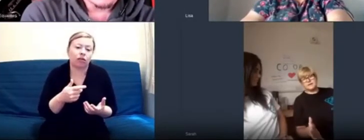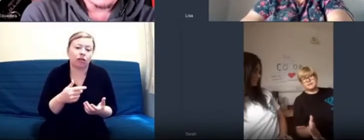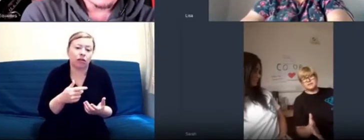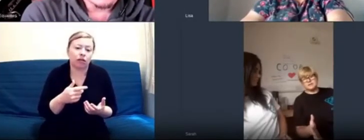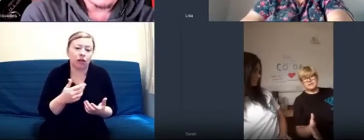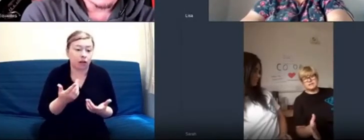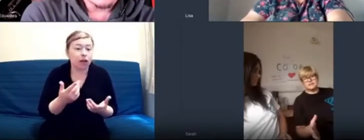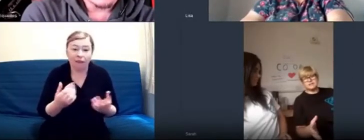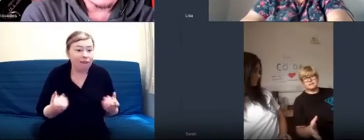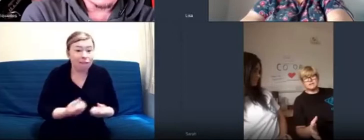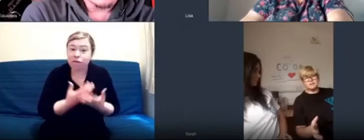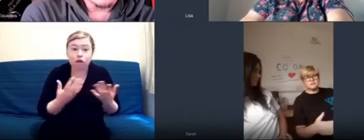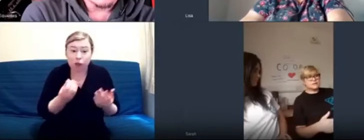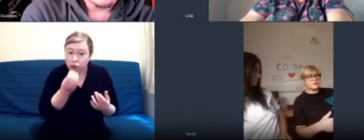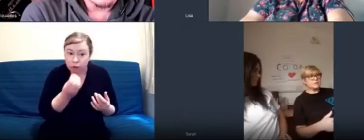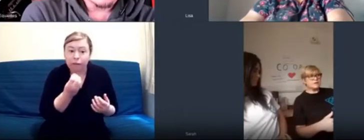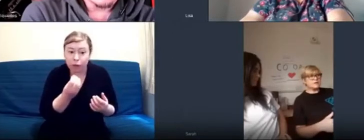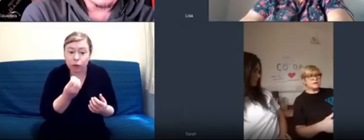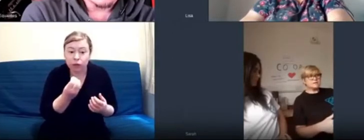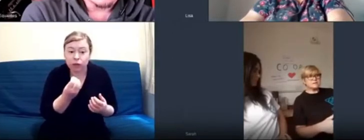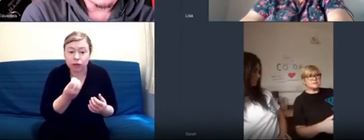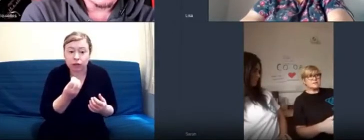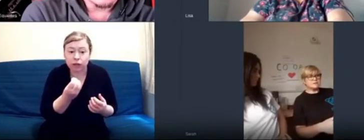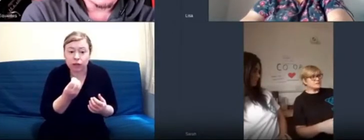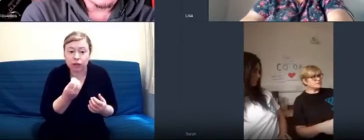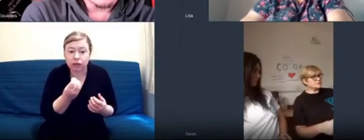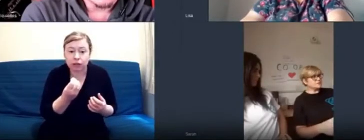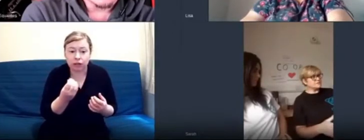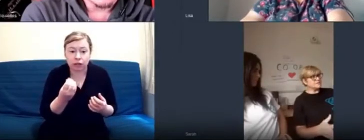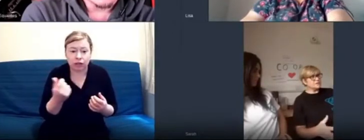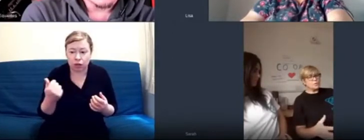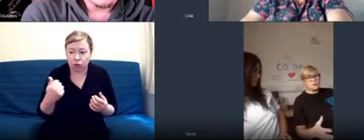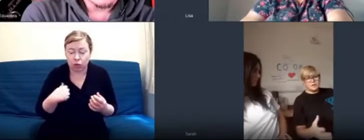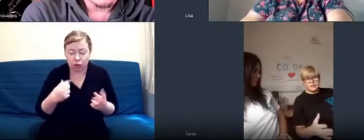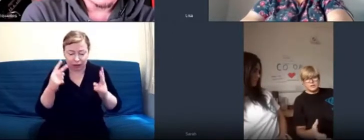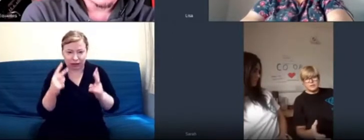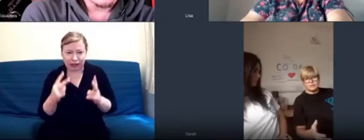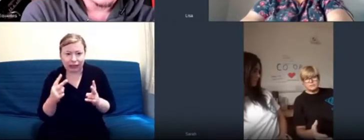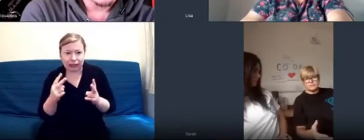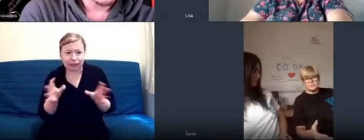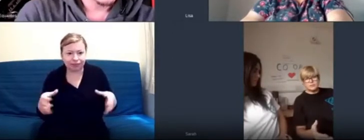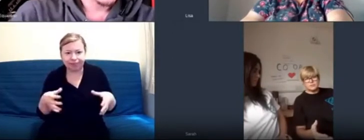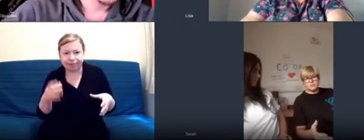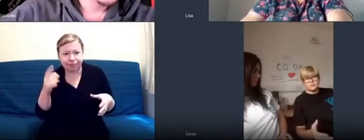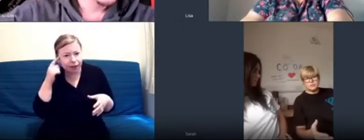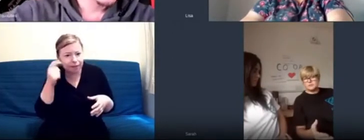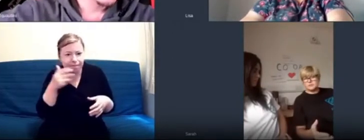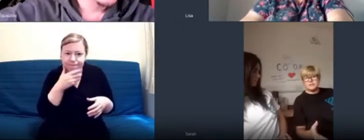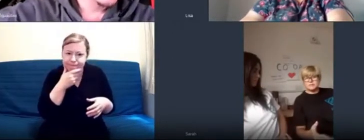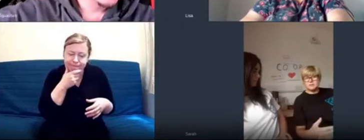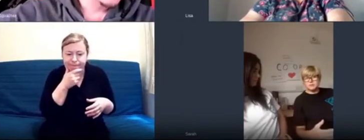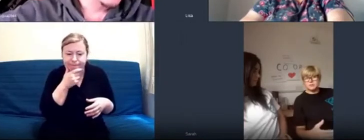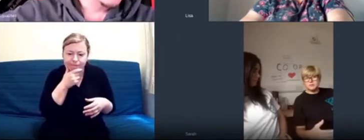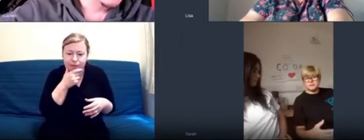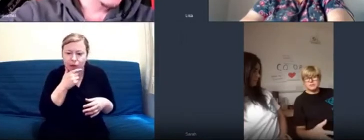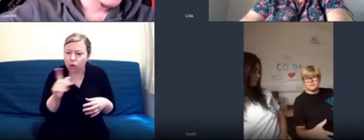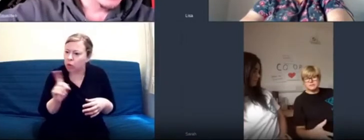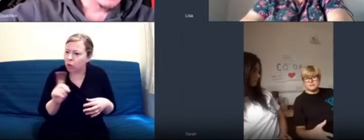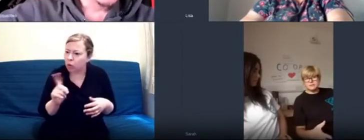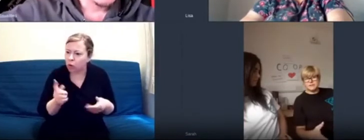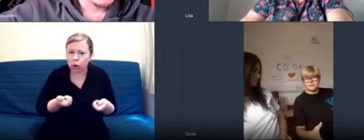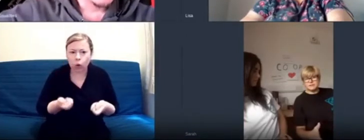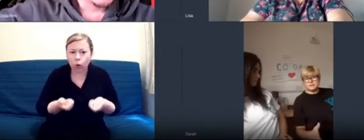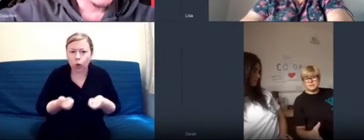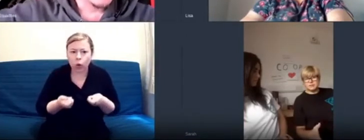lot of fresh ingredients. So then we then sit down and sort of work out, you know, what sort of meals we're going to do